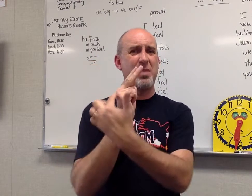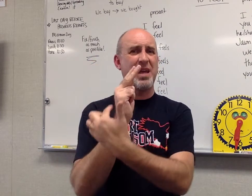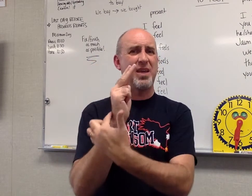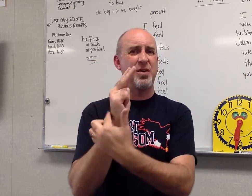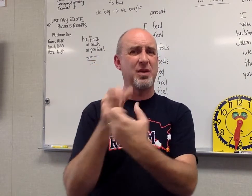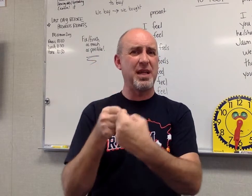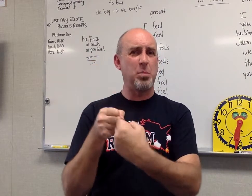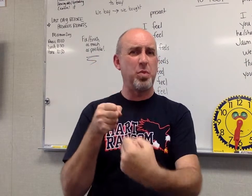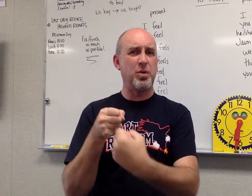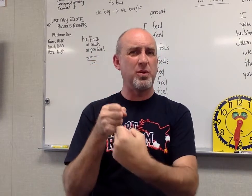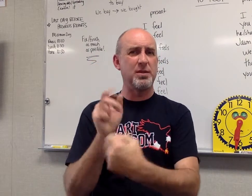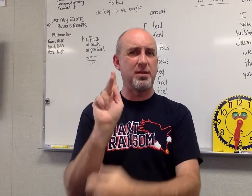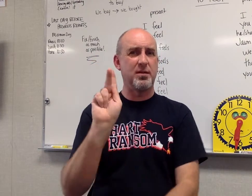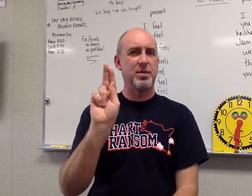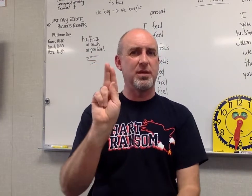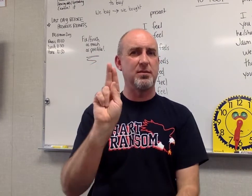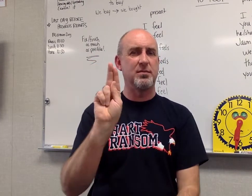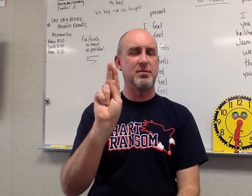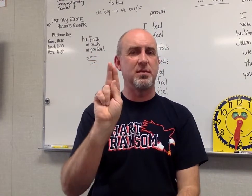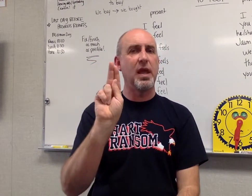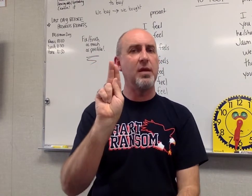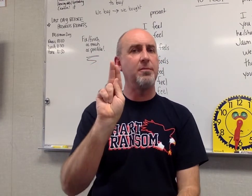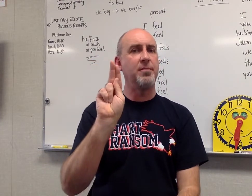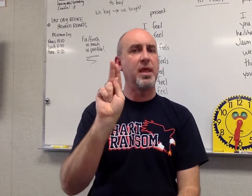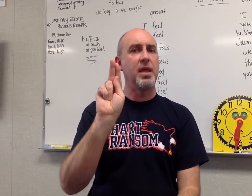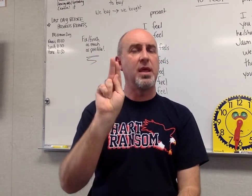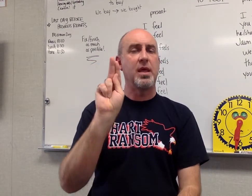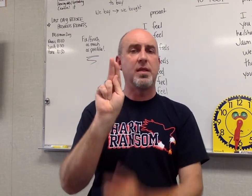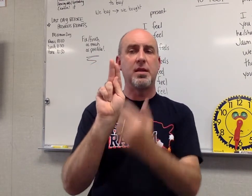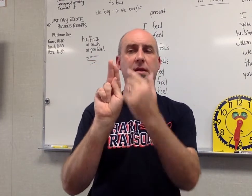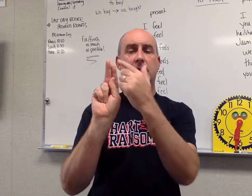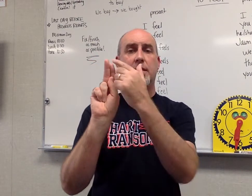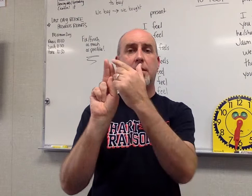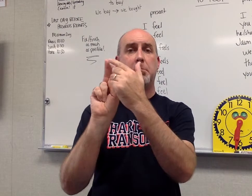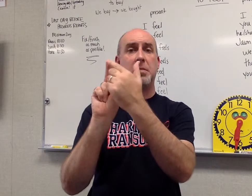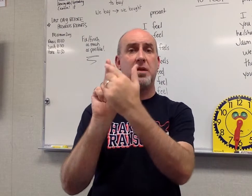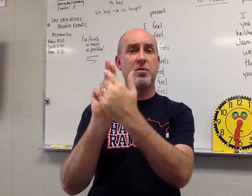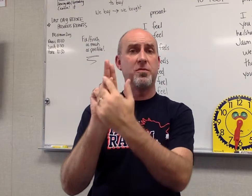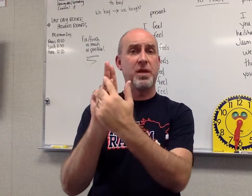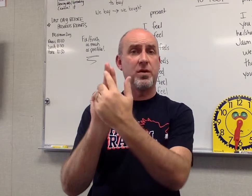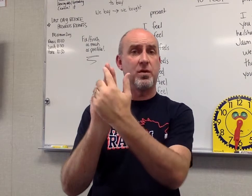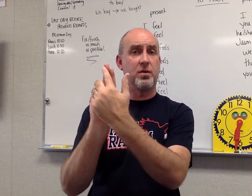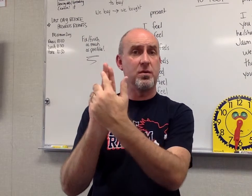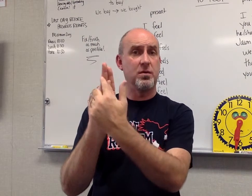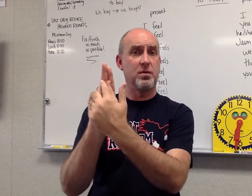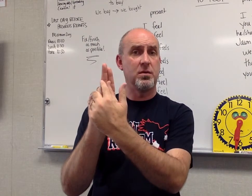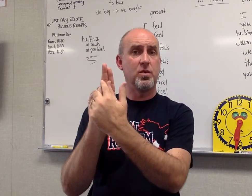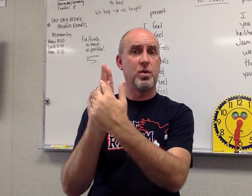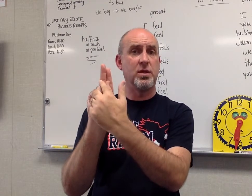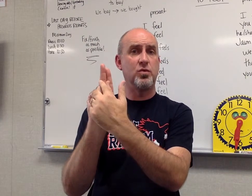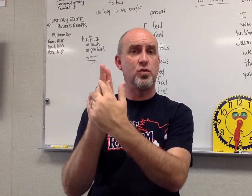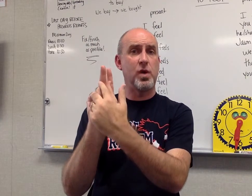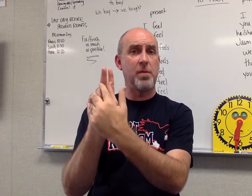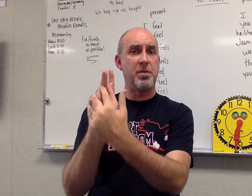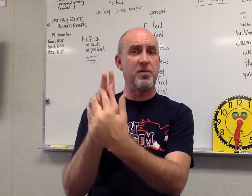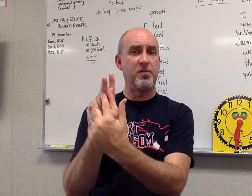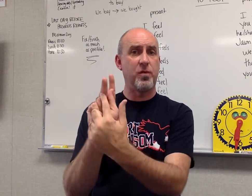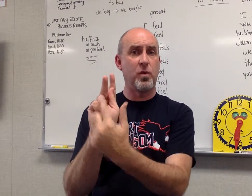back here it kind of pulls a little bit. Okay? Then the middle finger, you want to drop it